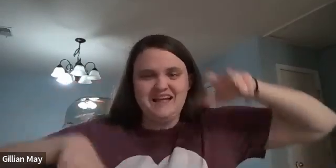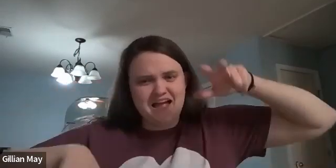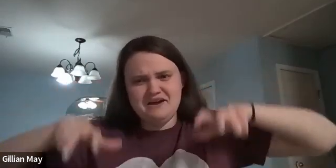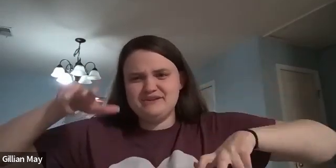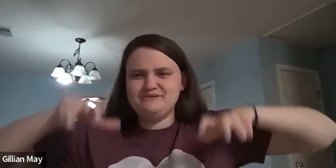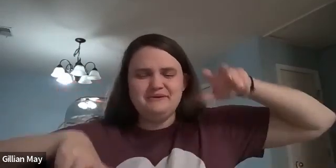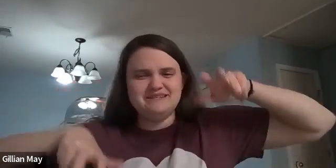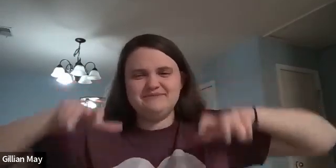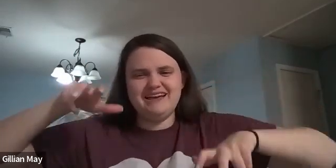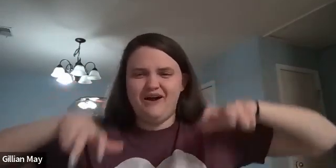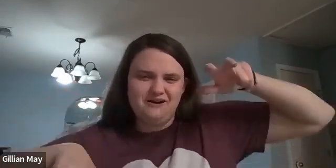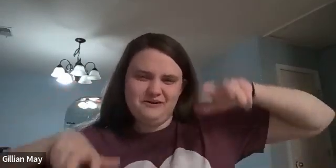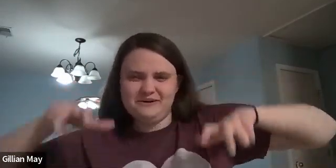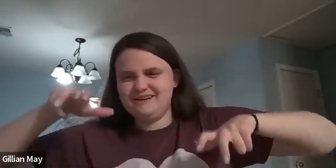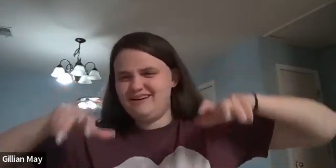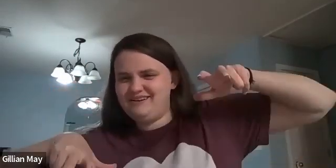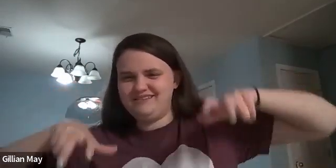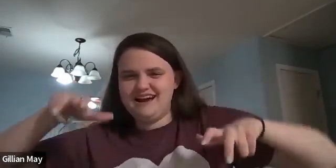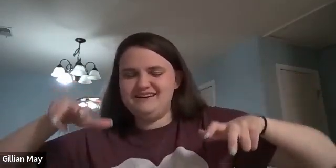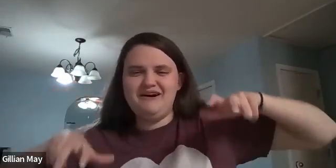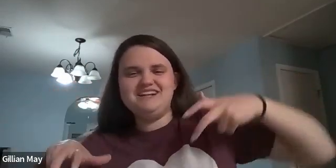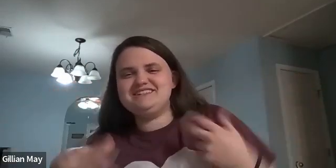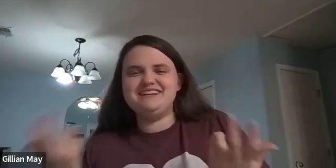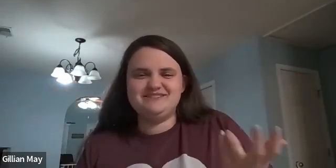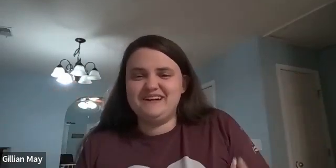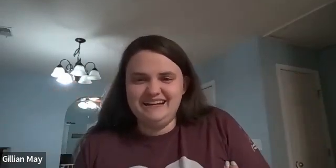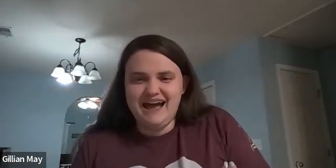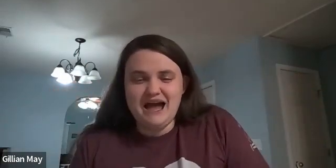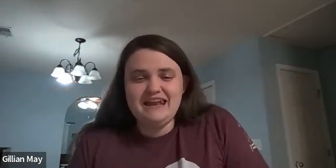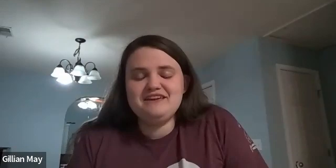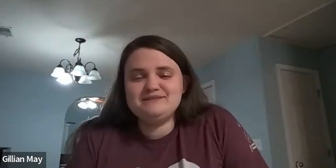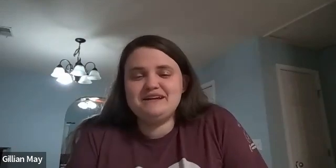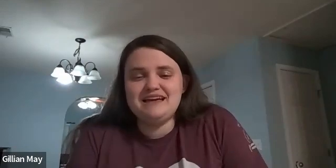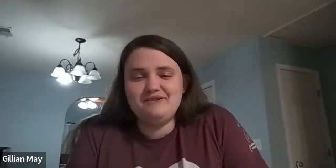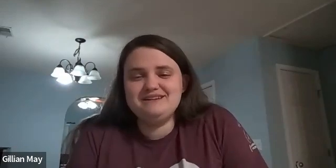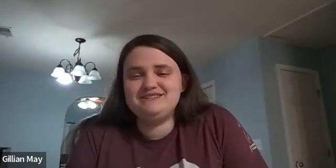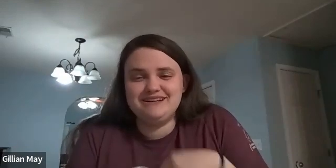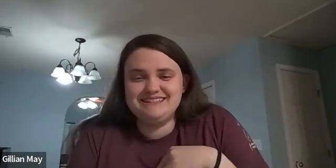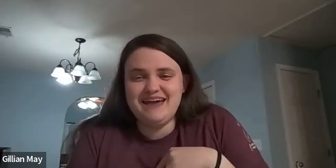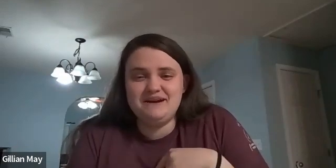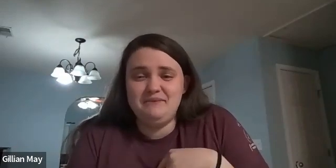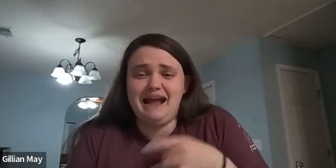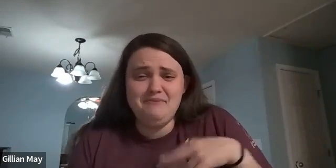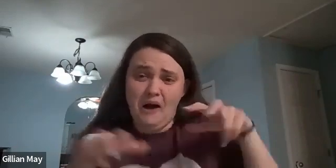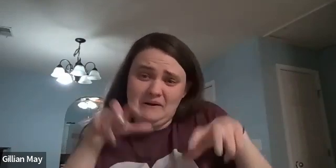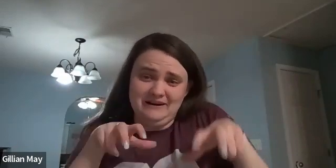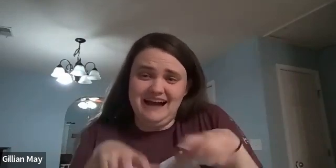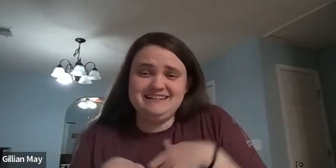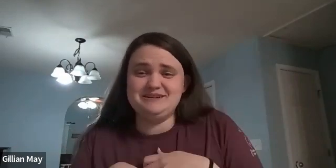I know this one always, I'm like, awkward. I don't know. I just think it's funny. And I think it's because I've always took into that when I'm like, I'm awkward. I just look at people,